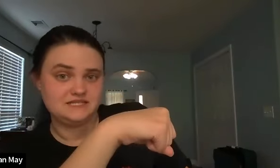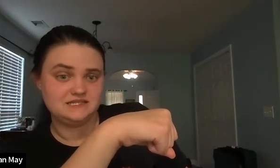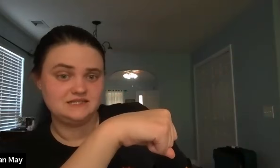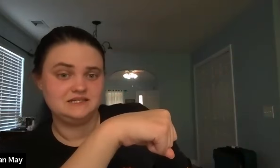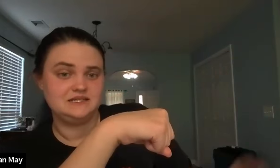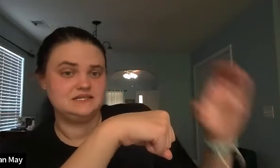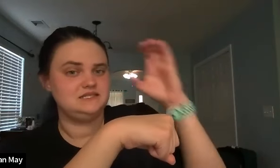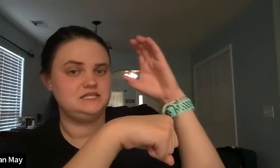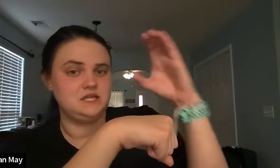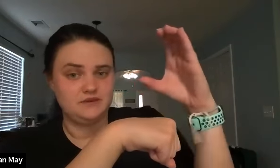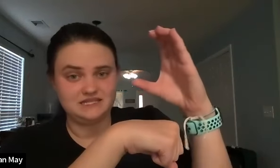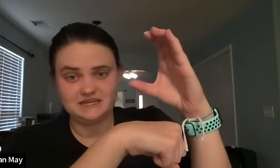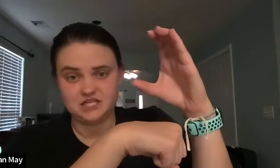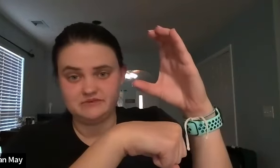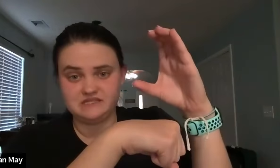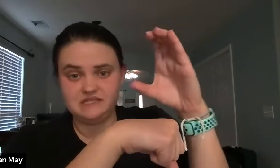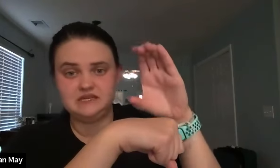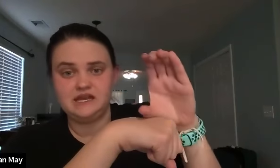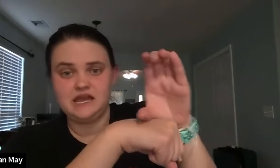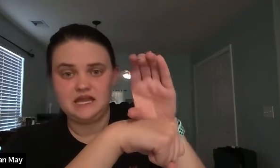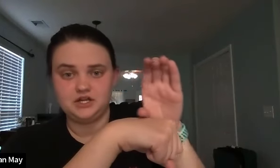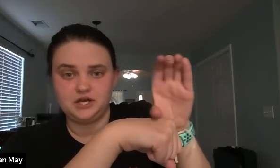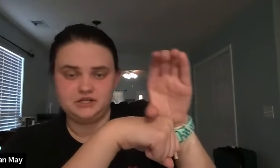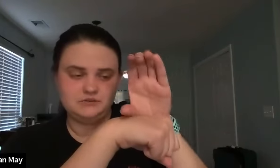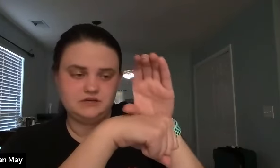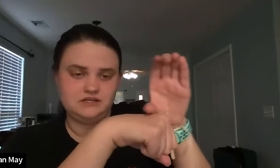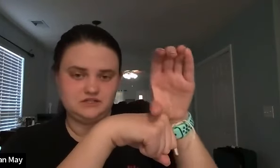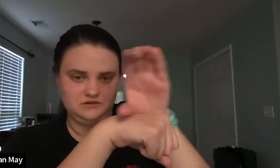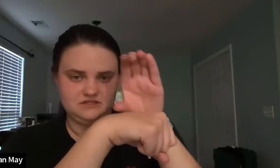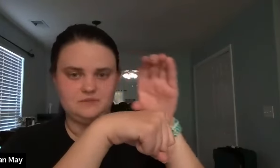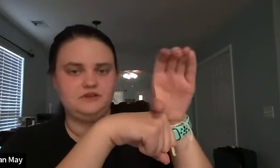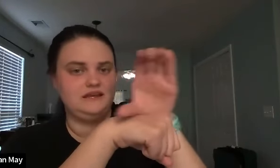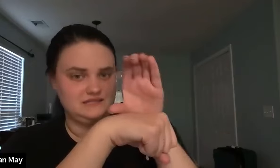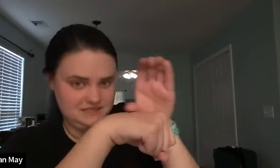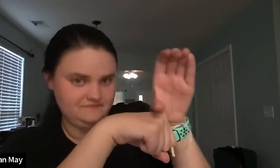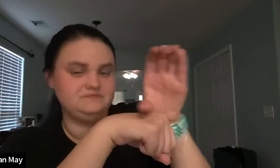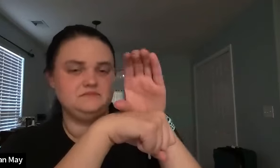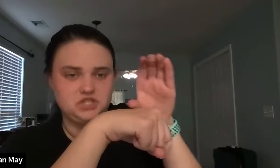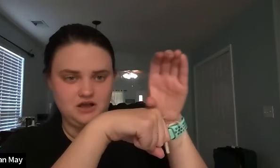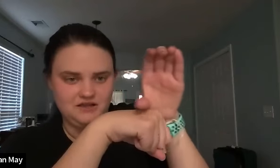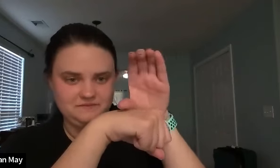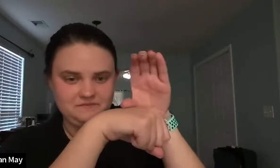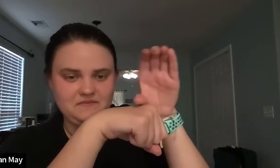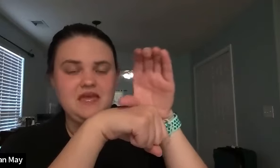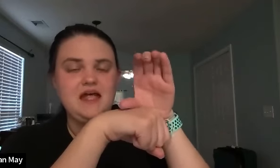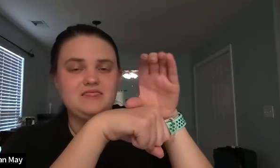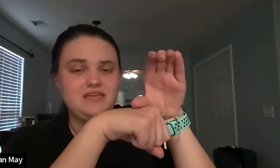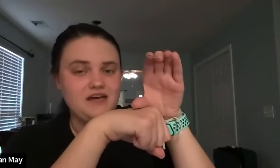fist. Dominant is that shape of C, and you're going to do it in a circle on top of your hand. Chocolate. The other